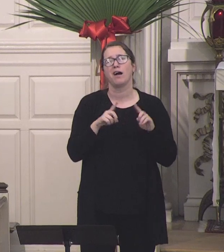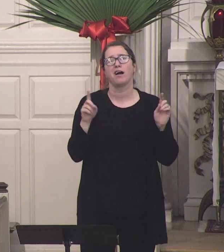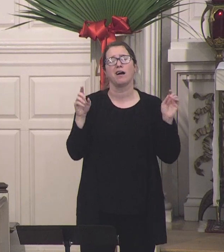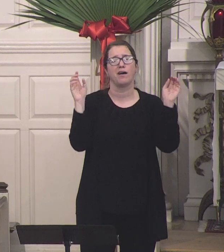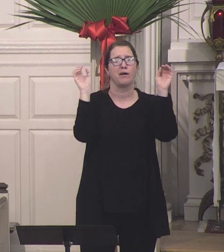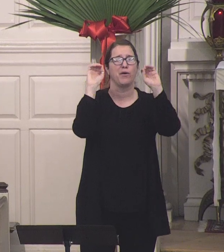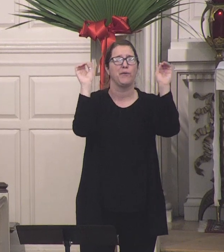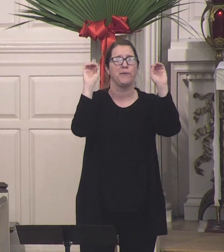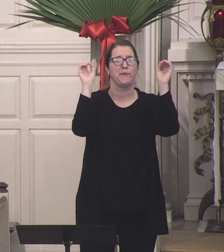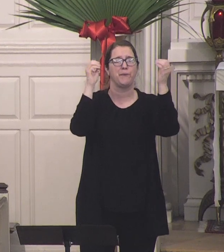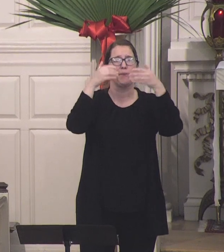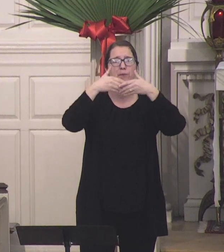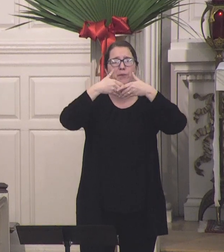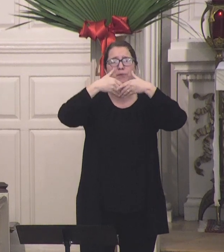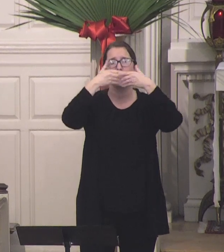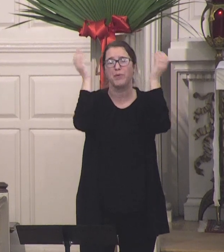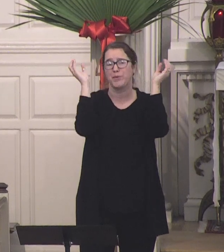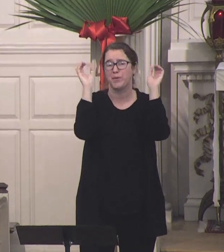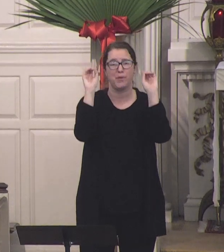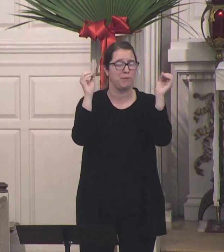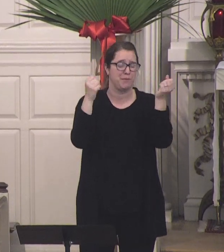but there was